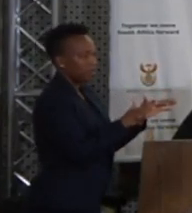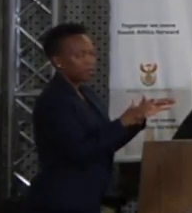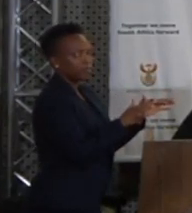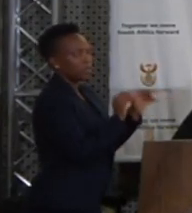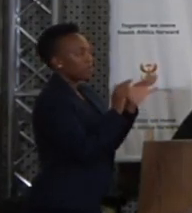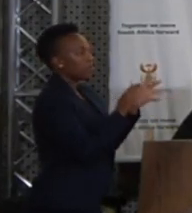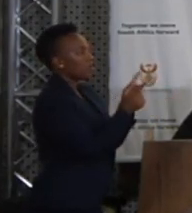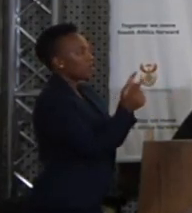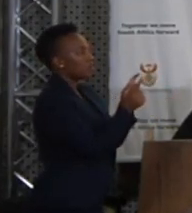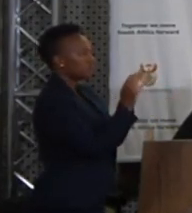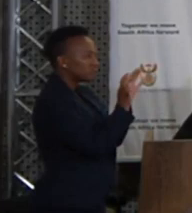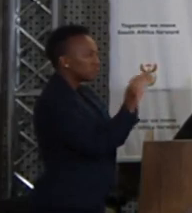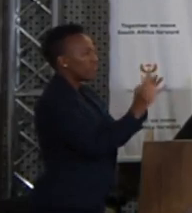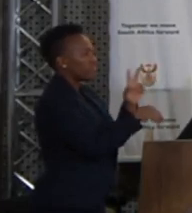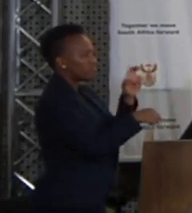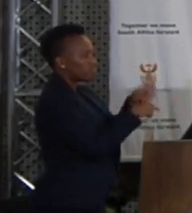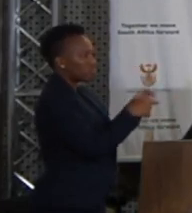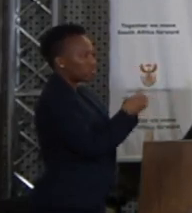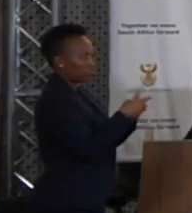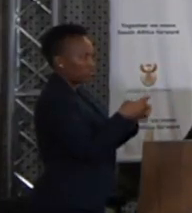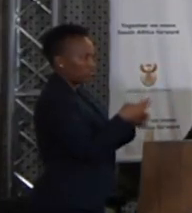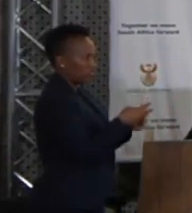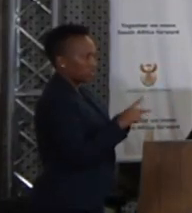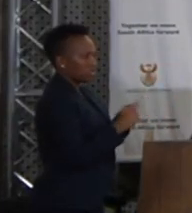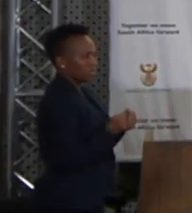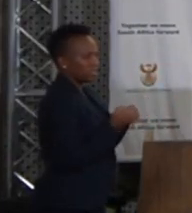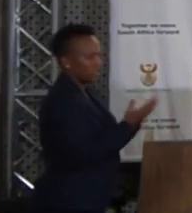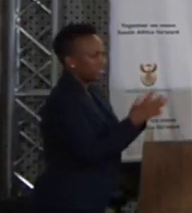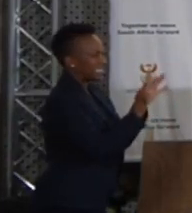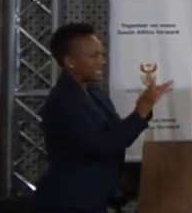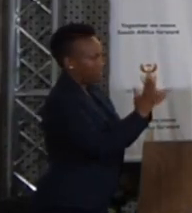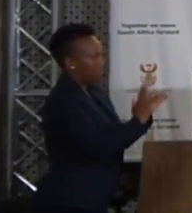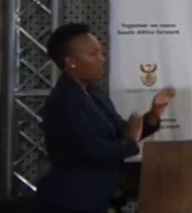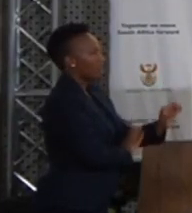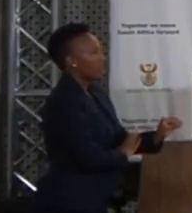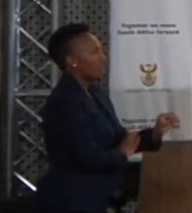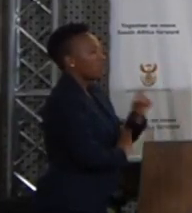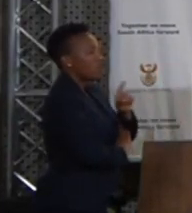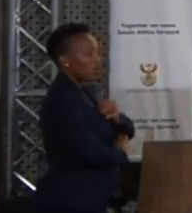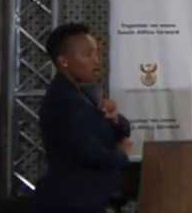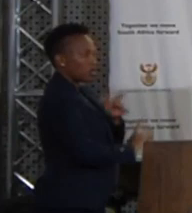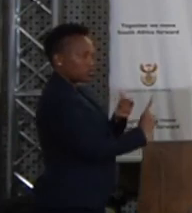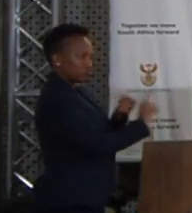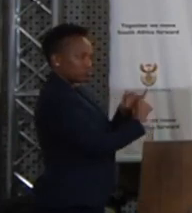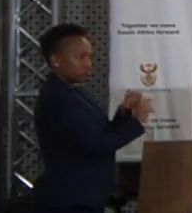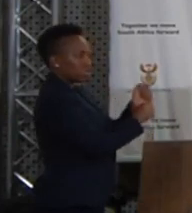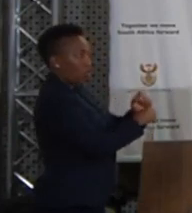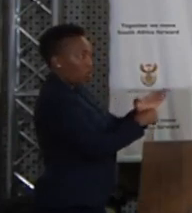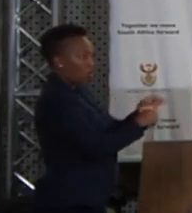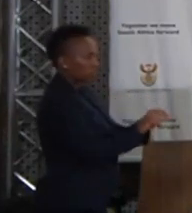the amenities and services that they need to fight this